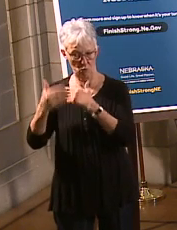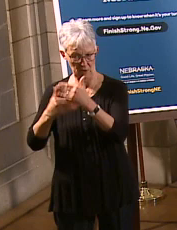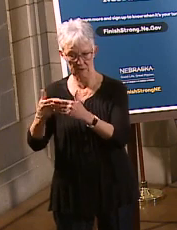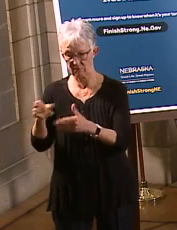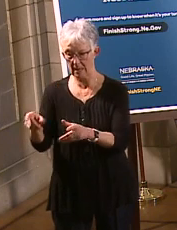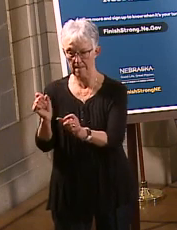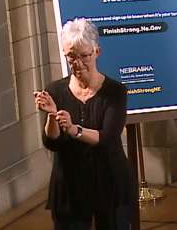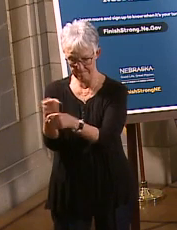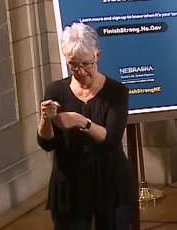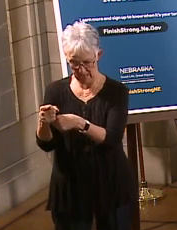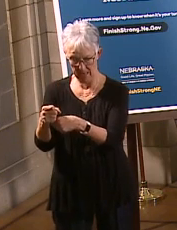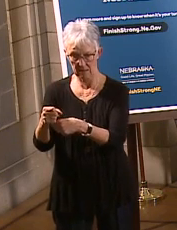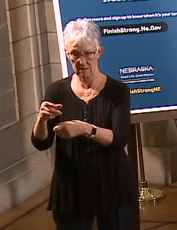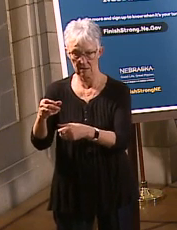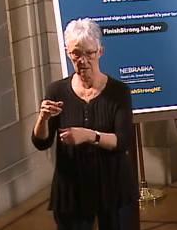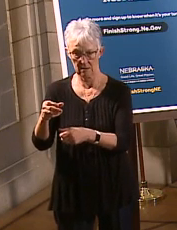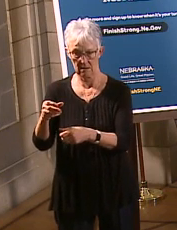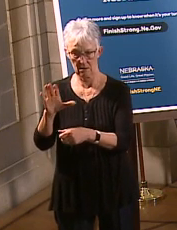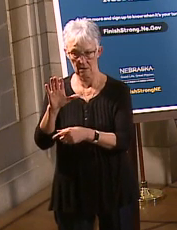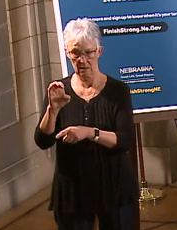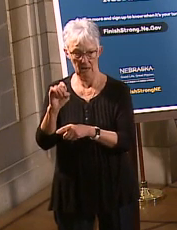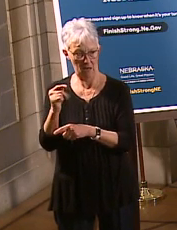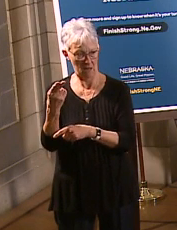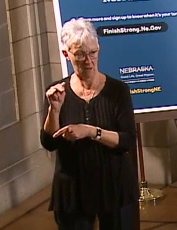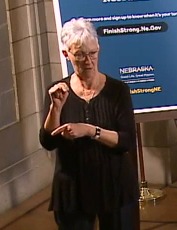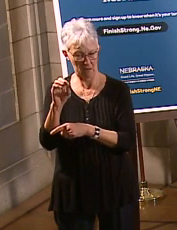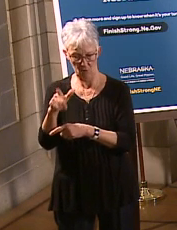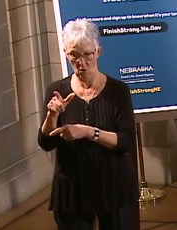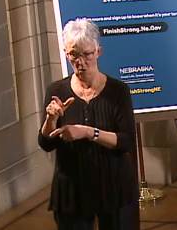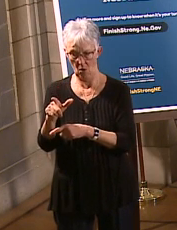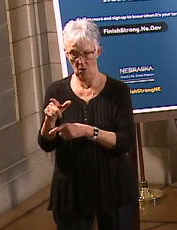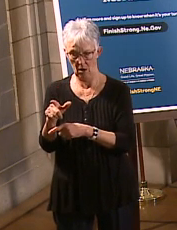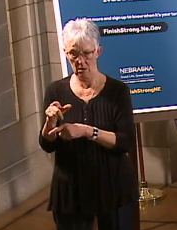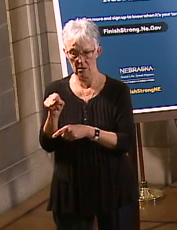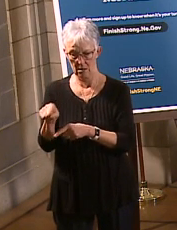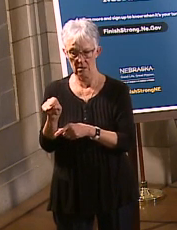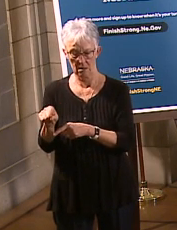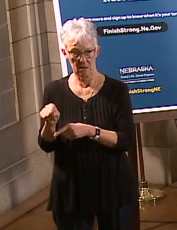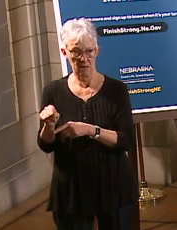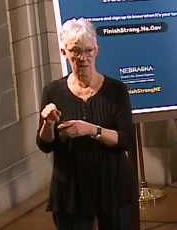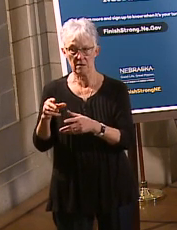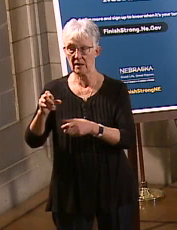the production of dry ice. Where's that? That's E-Energy Adams.